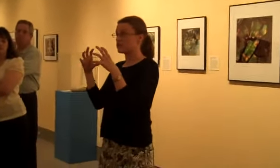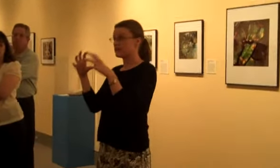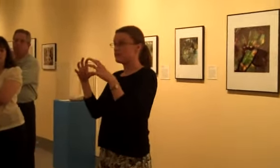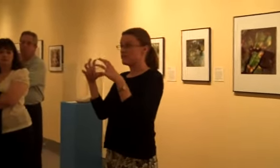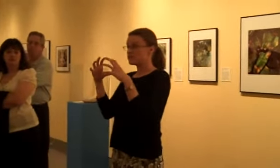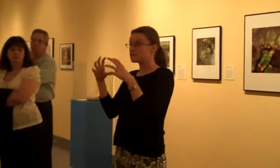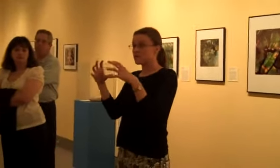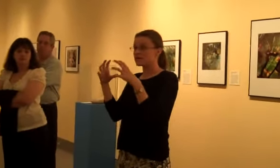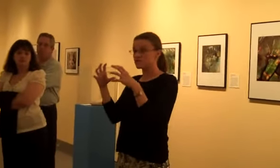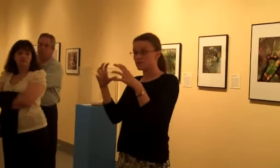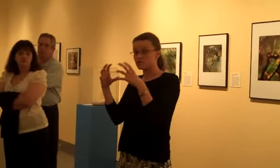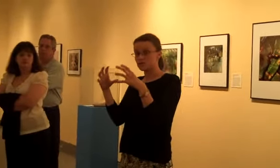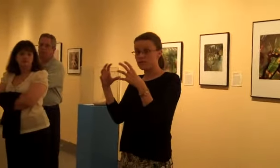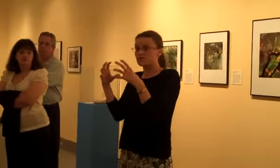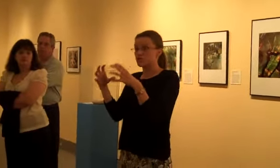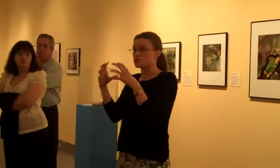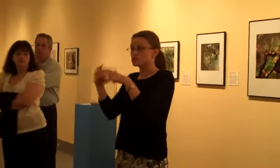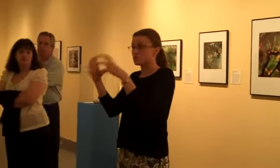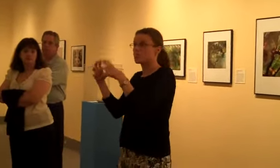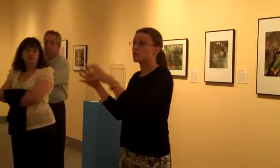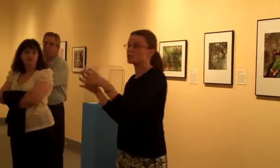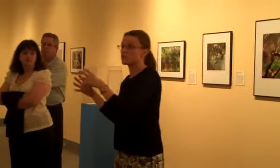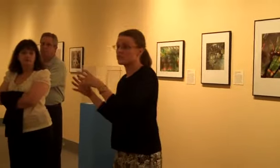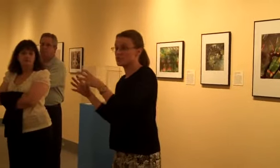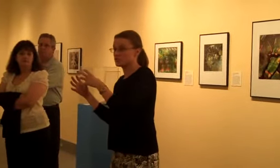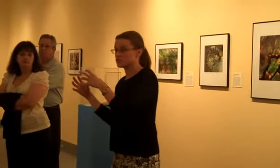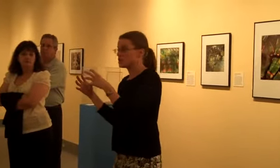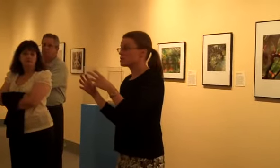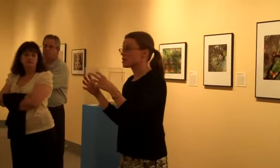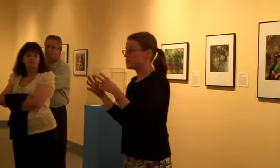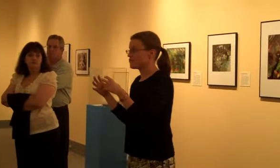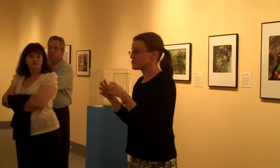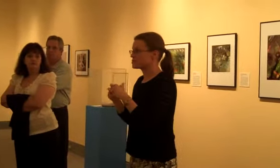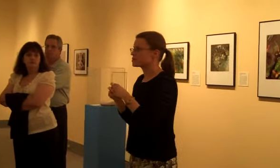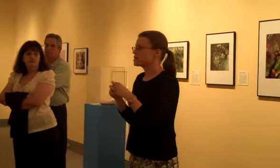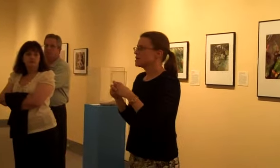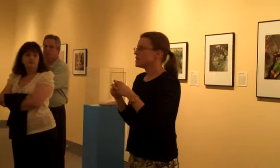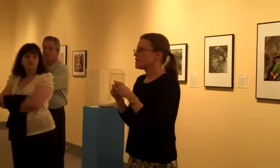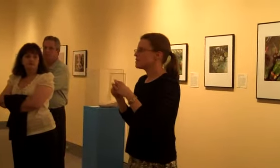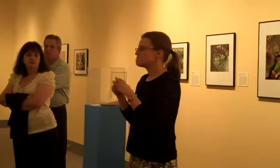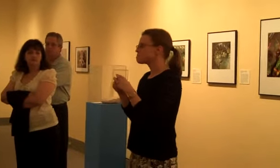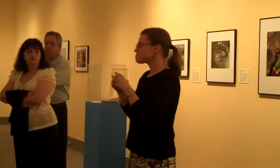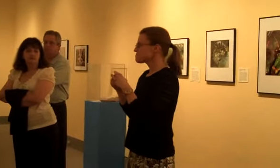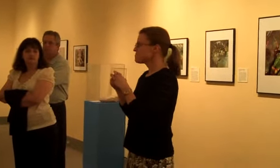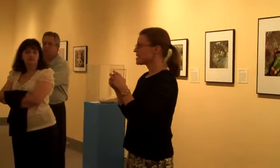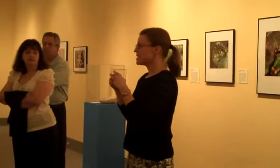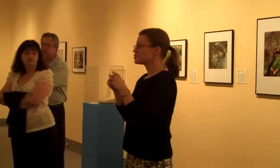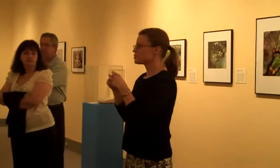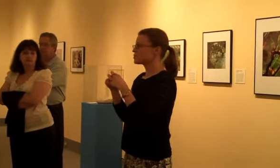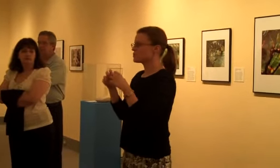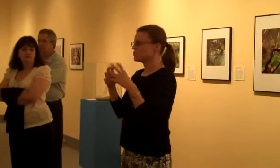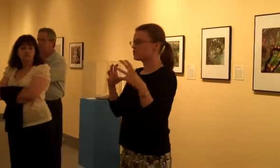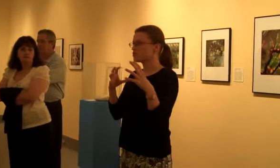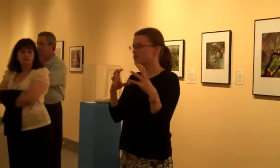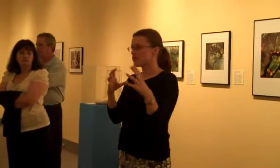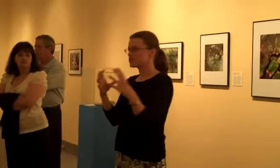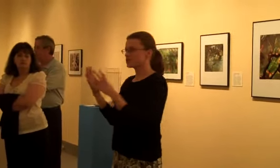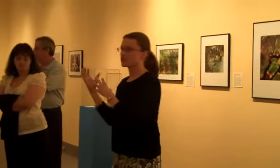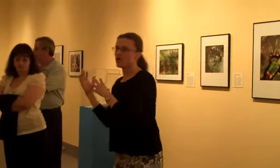And really oxygen was necessary to support some of these life forms. And with the process of all of